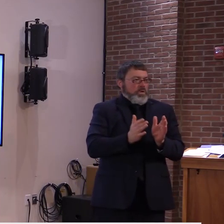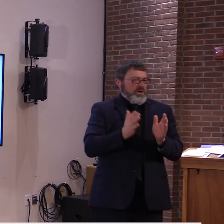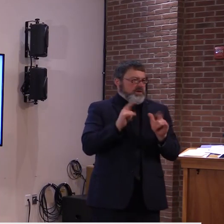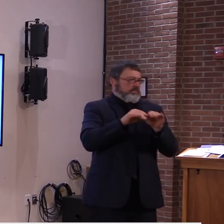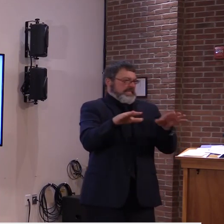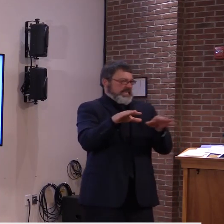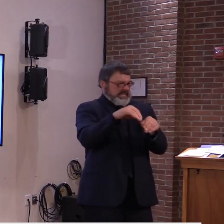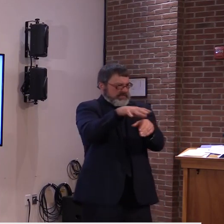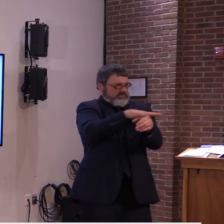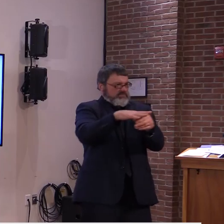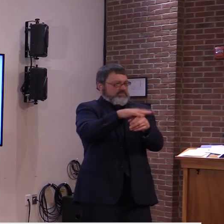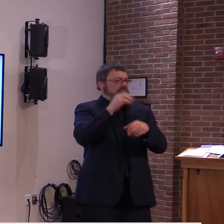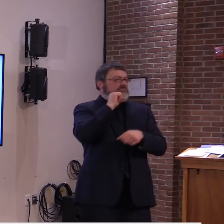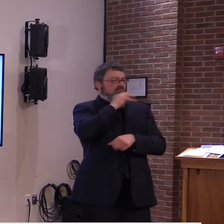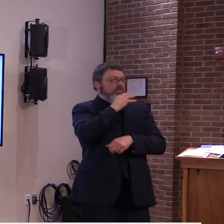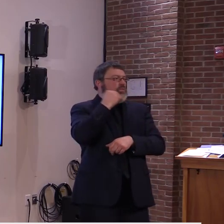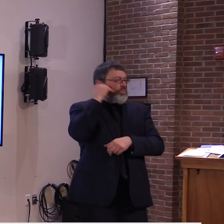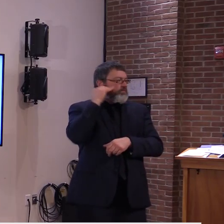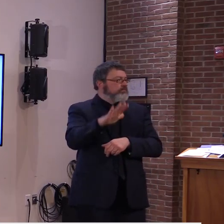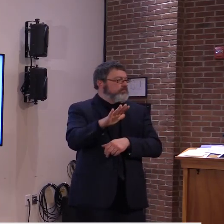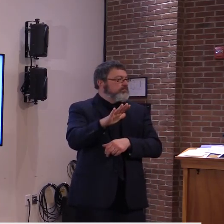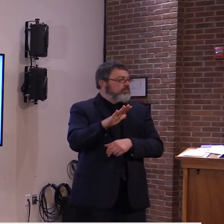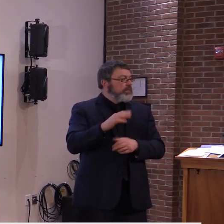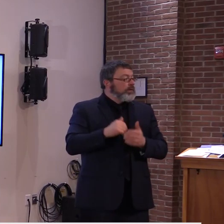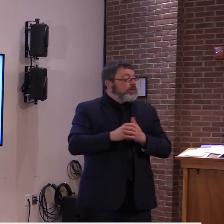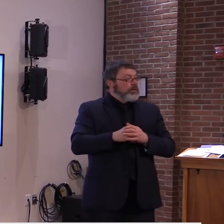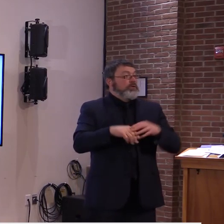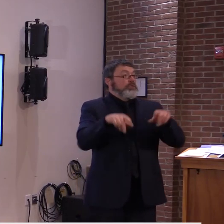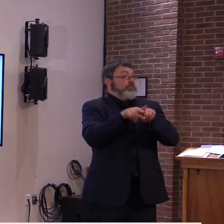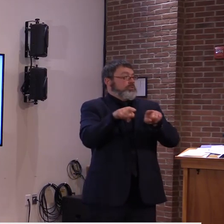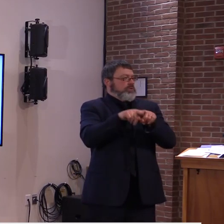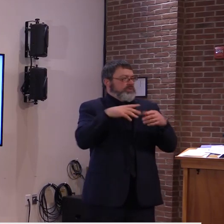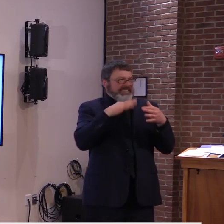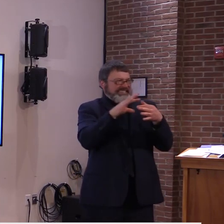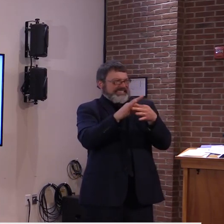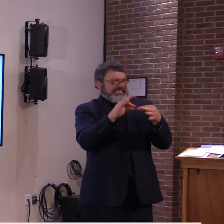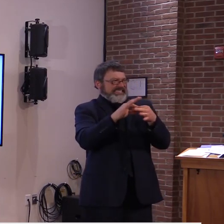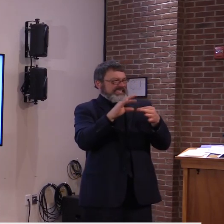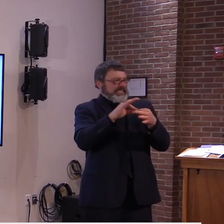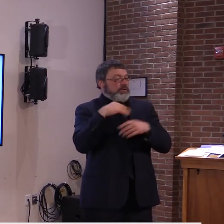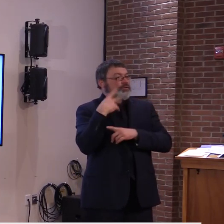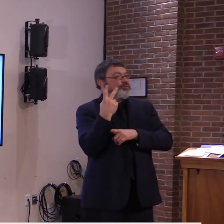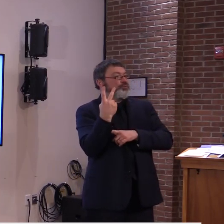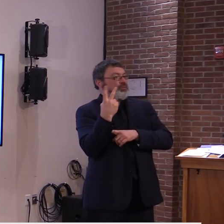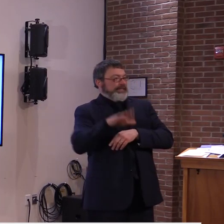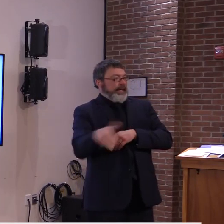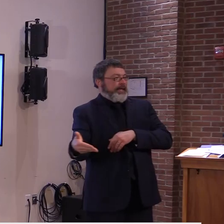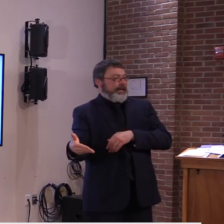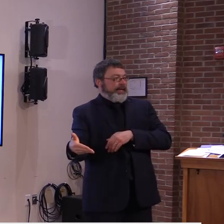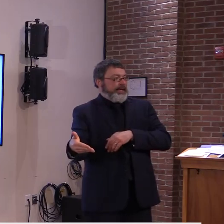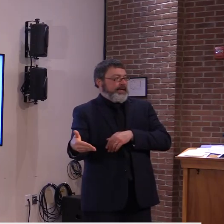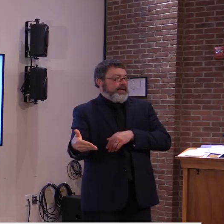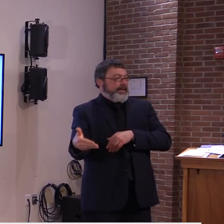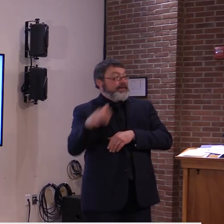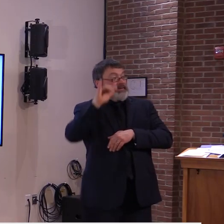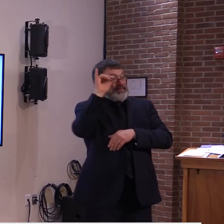there were two deaths yesterday, and both of those deaths were in a skilled nursing facility.